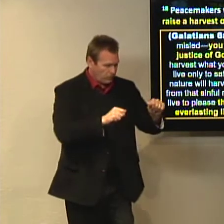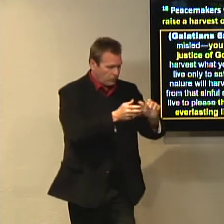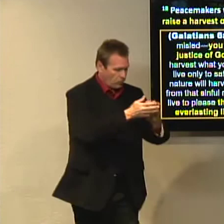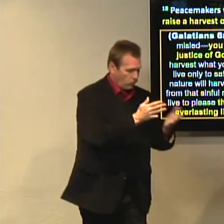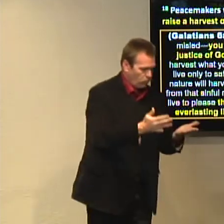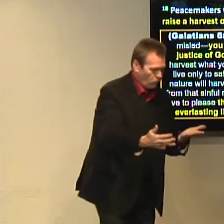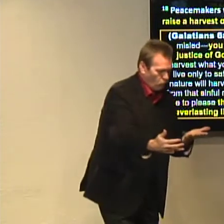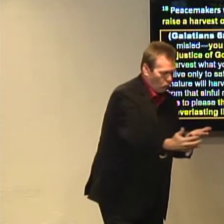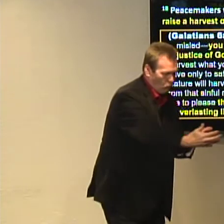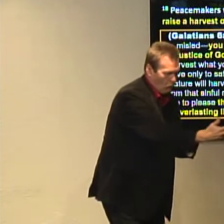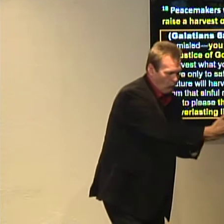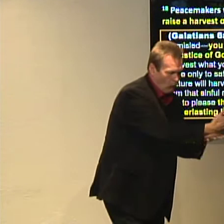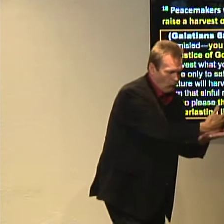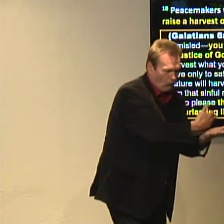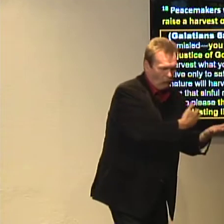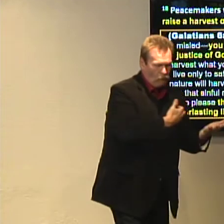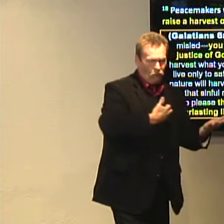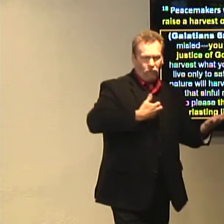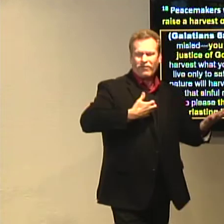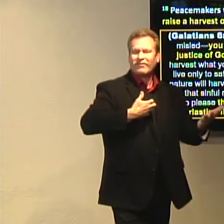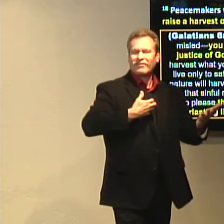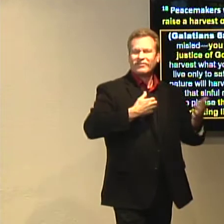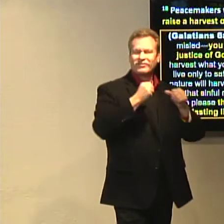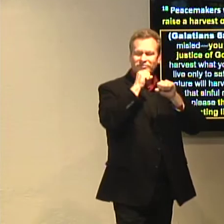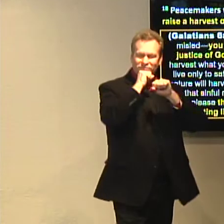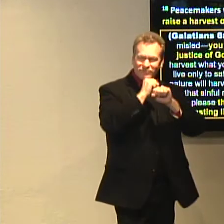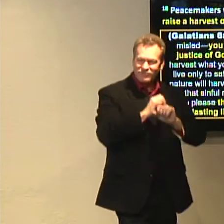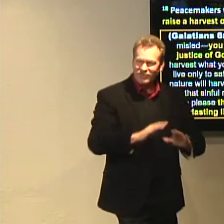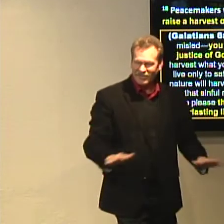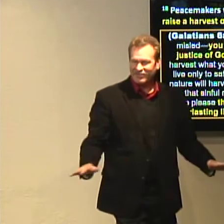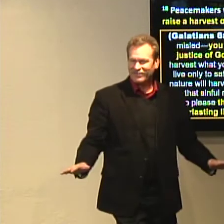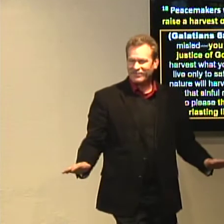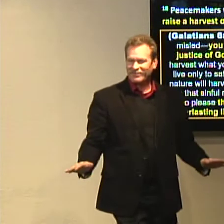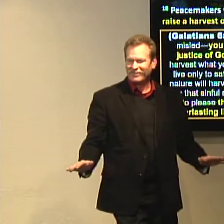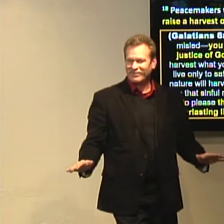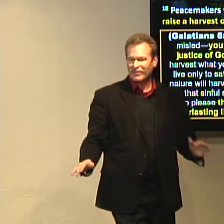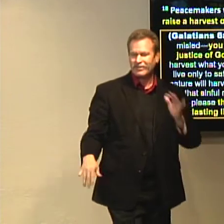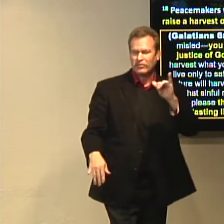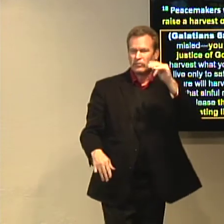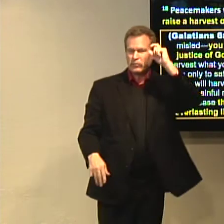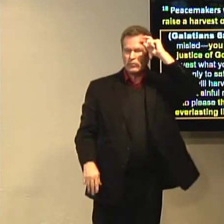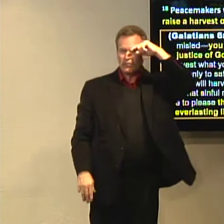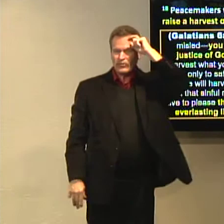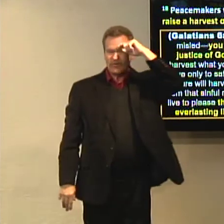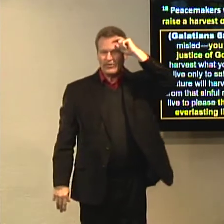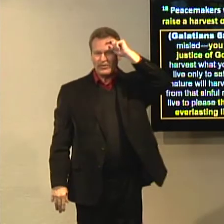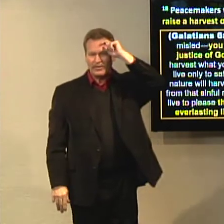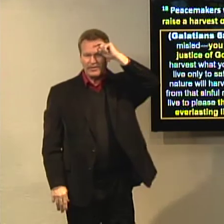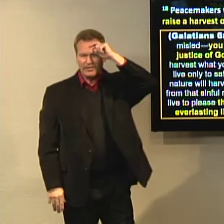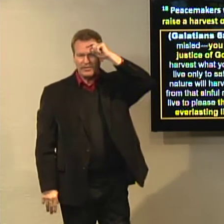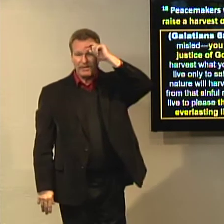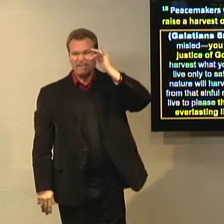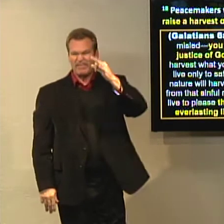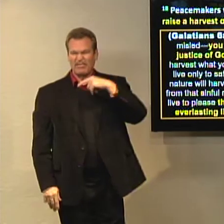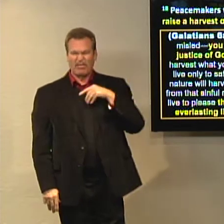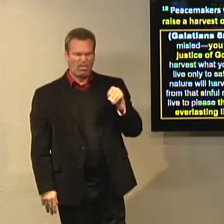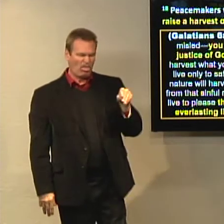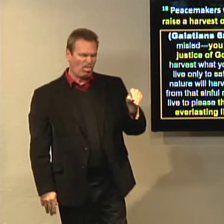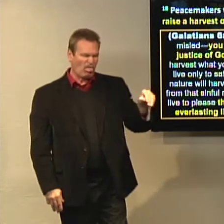For if one sows peace, he will reap the blessings of peace. And this is the